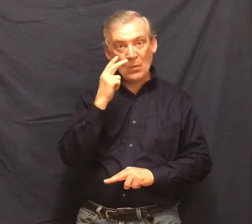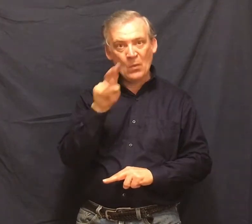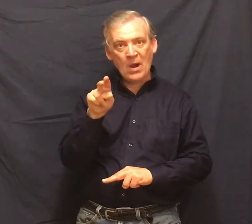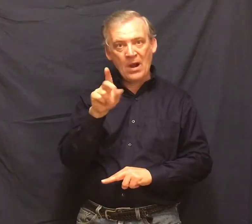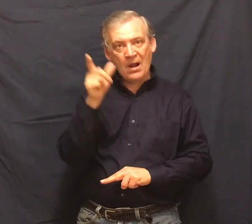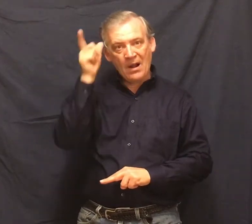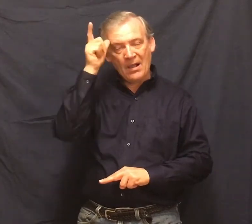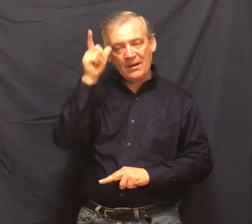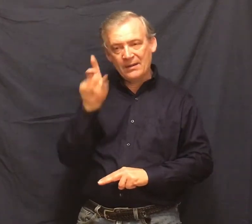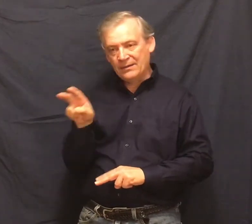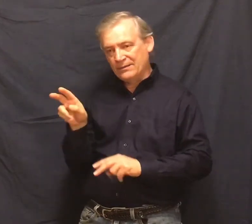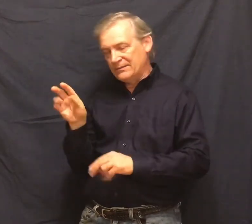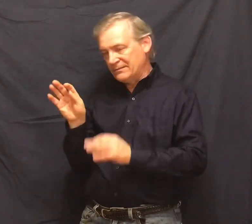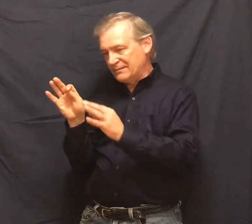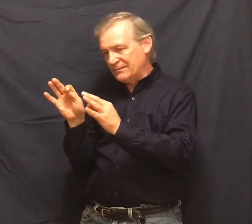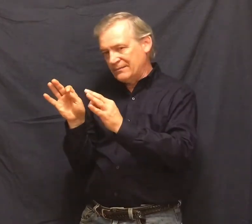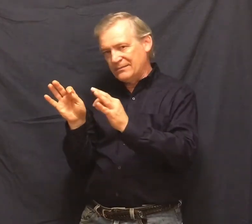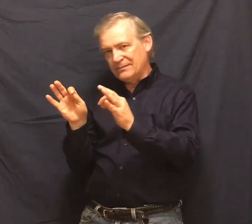"Goodness," he said. "He's just like a kid, ain't he?"